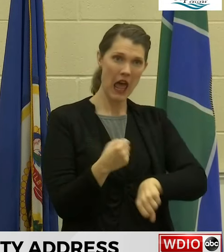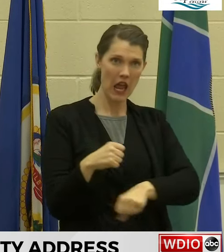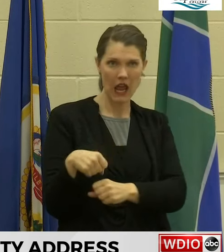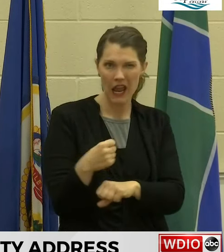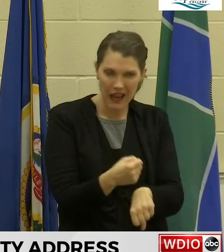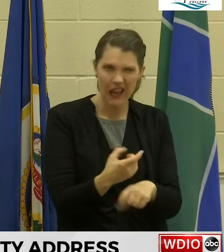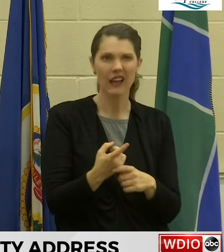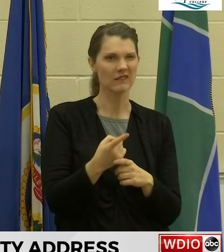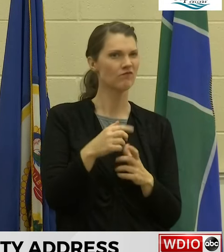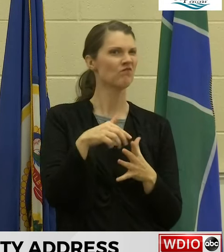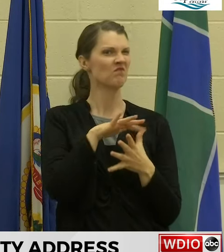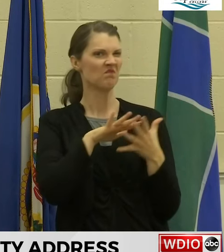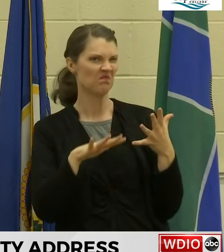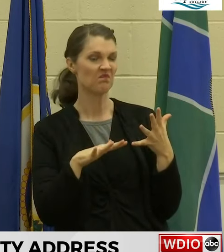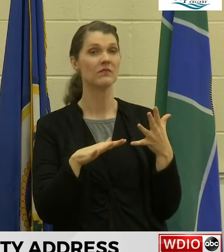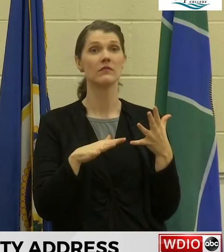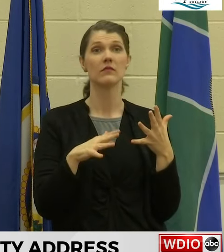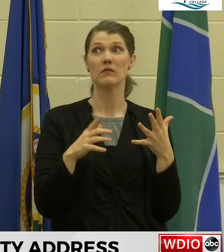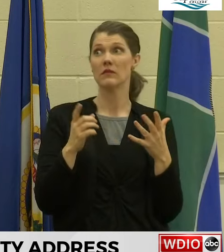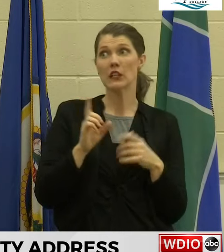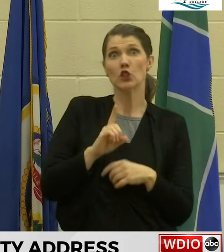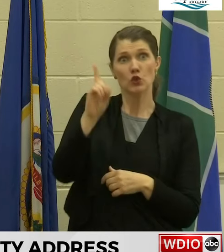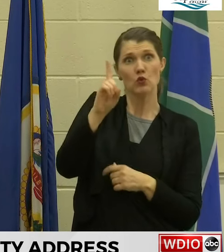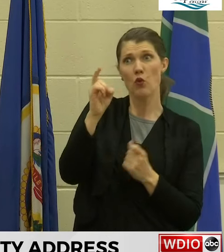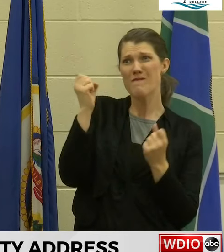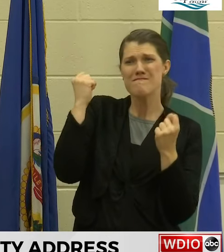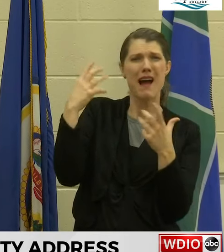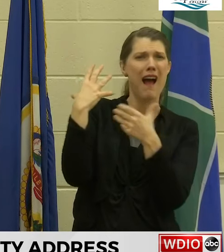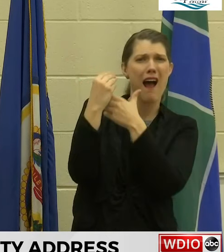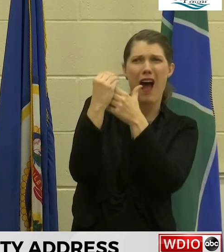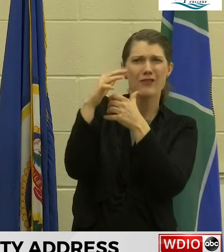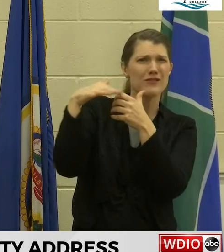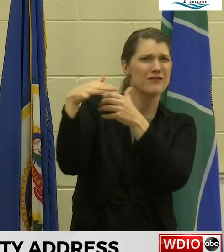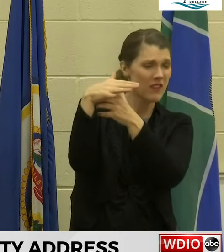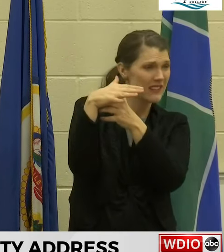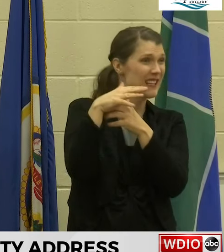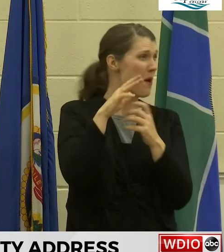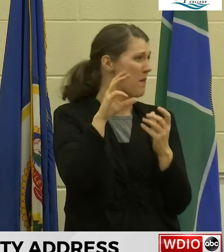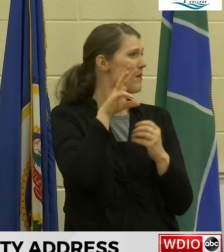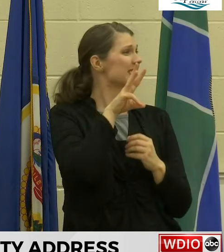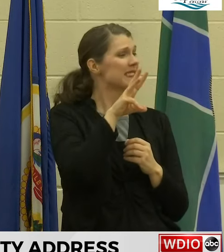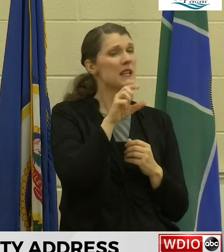Duluth is an outdoor destination. We're over